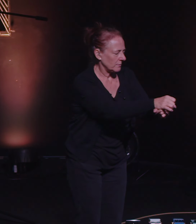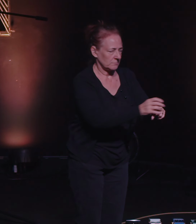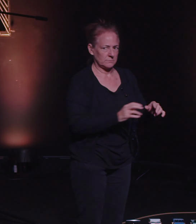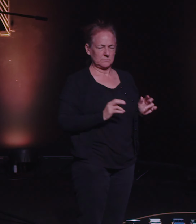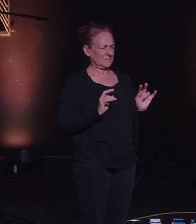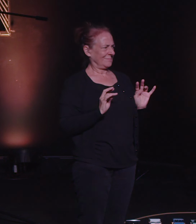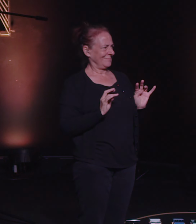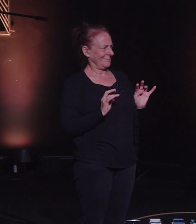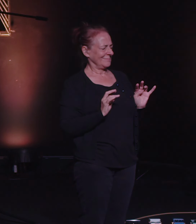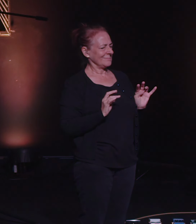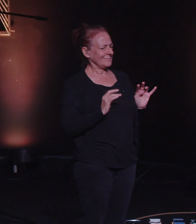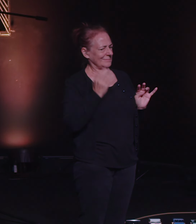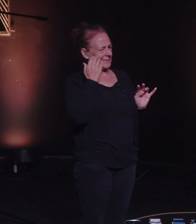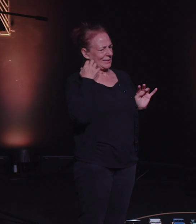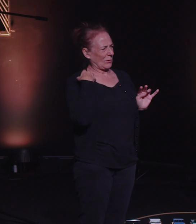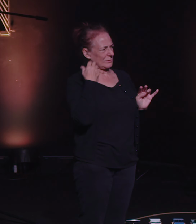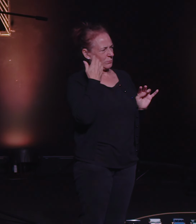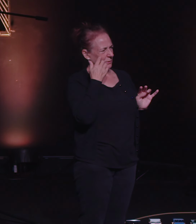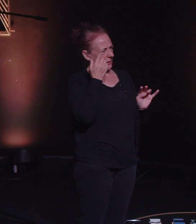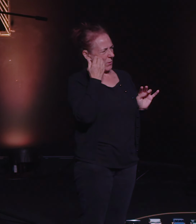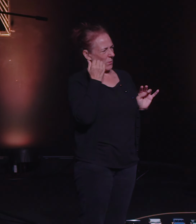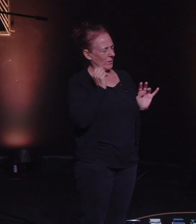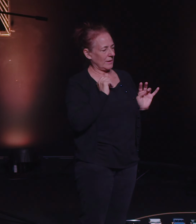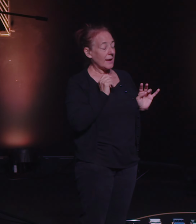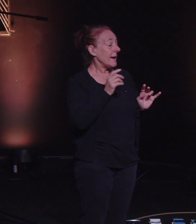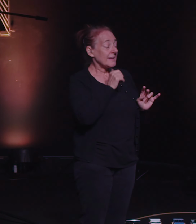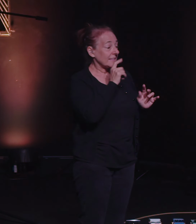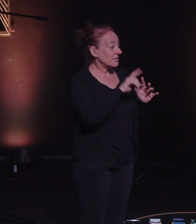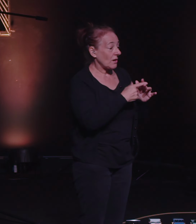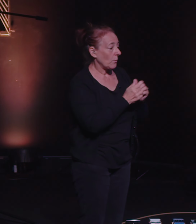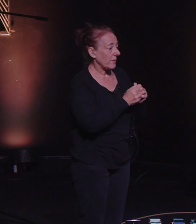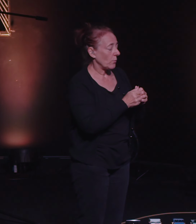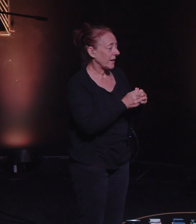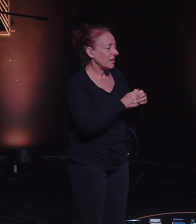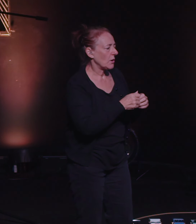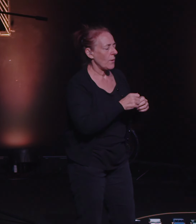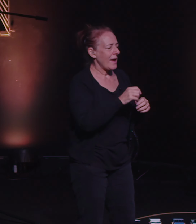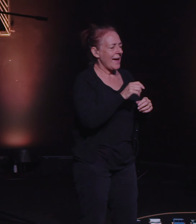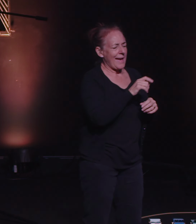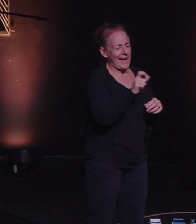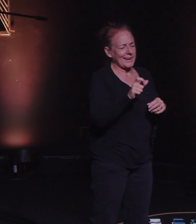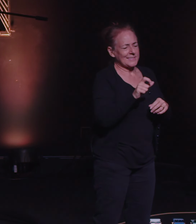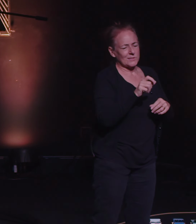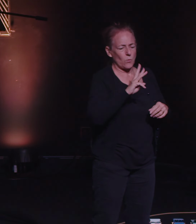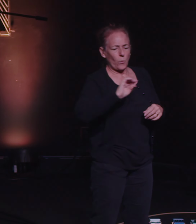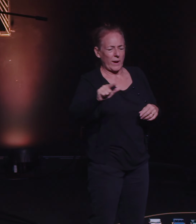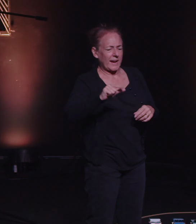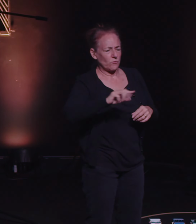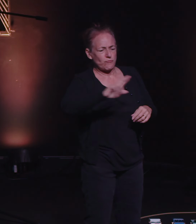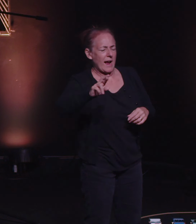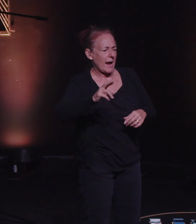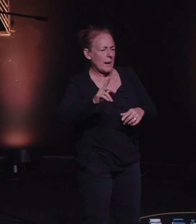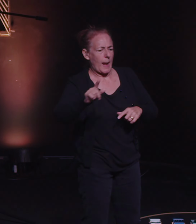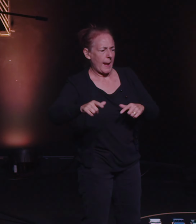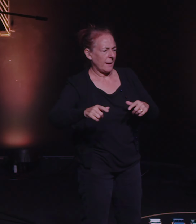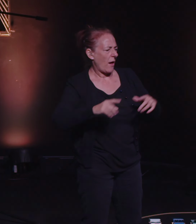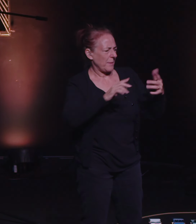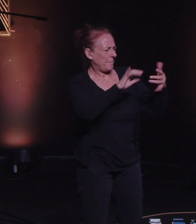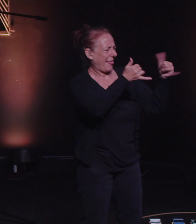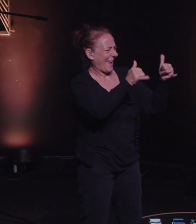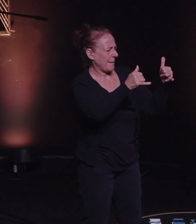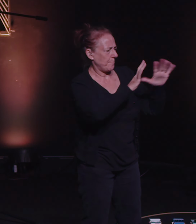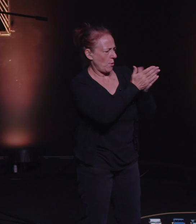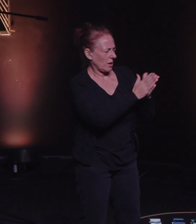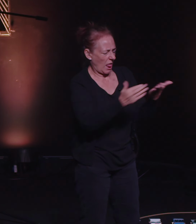And Vince Lombardi didn't start with, hey, we're going to run X-wing right, two, run triple. Where's Trent at? He could tell me all the things.